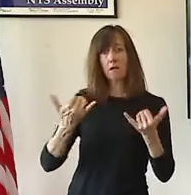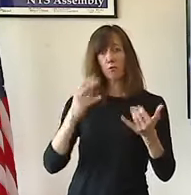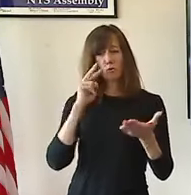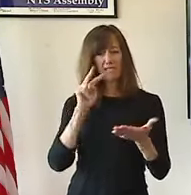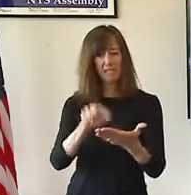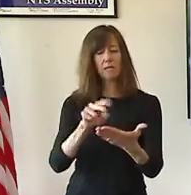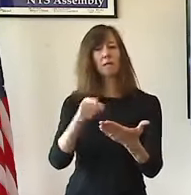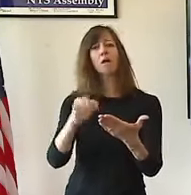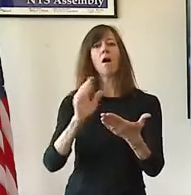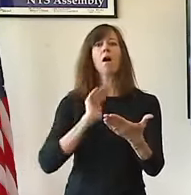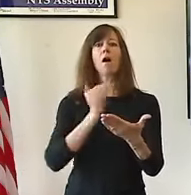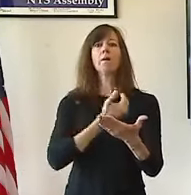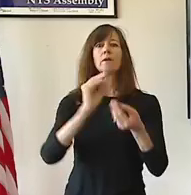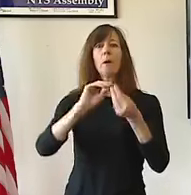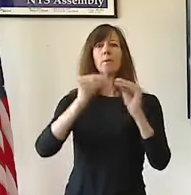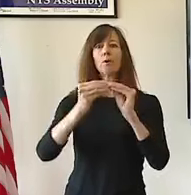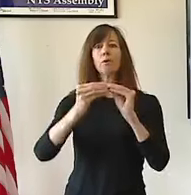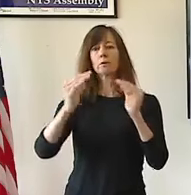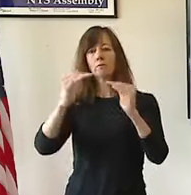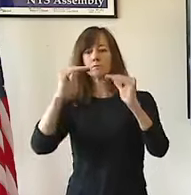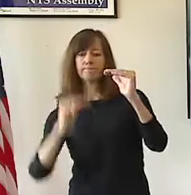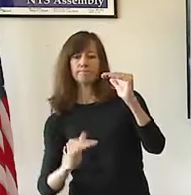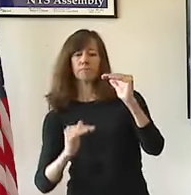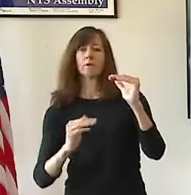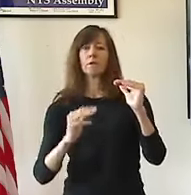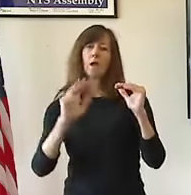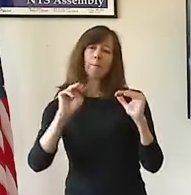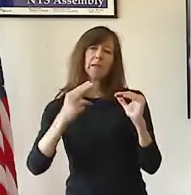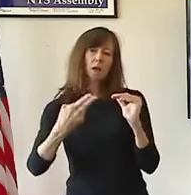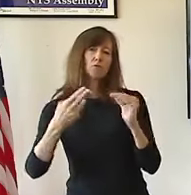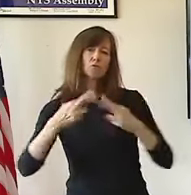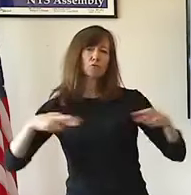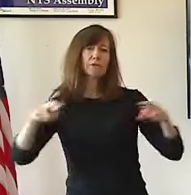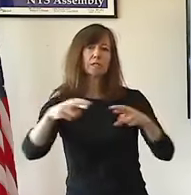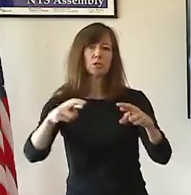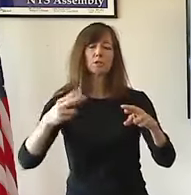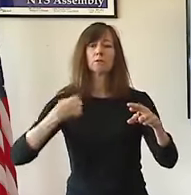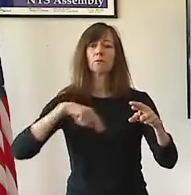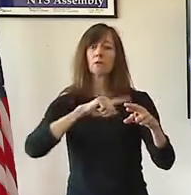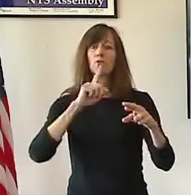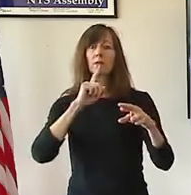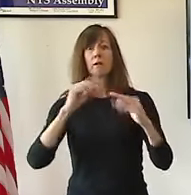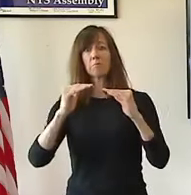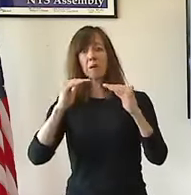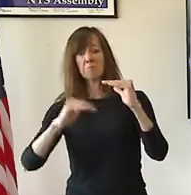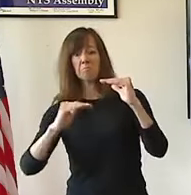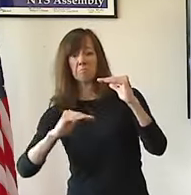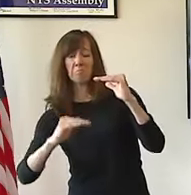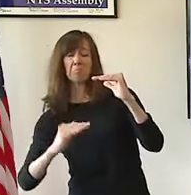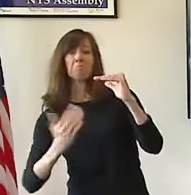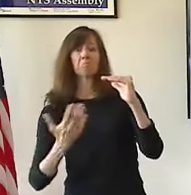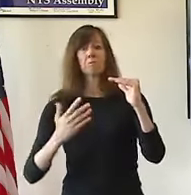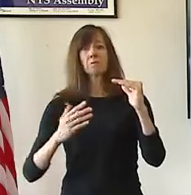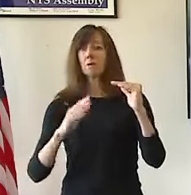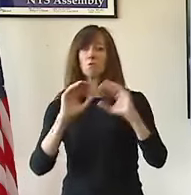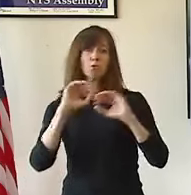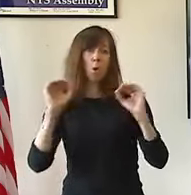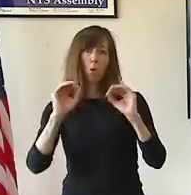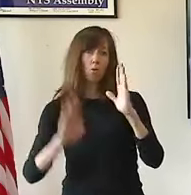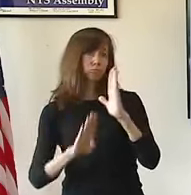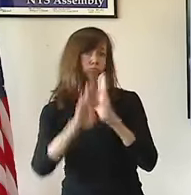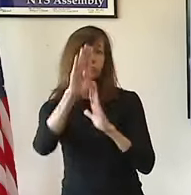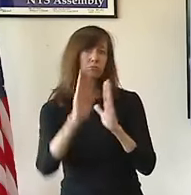in the Mid-Hudson region is not seeing any incline. It's been regular decline or plateau of